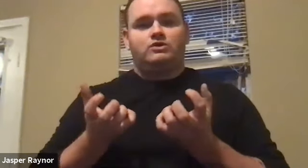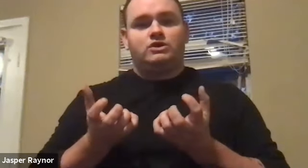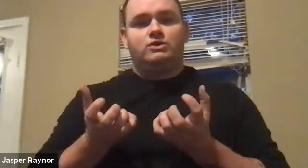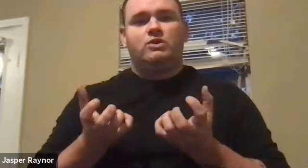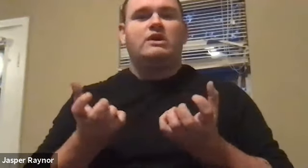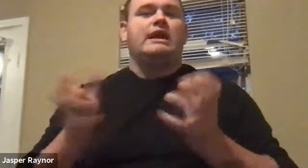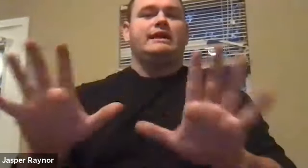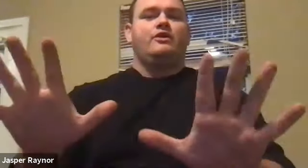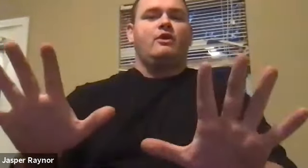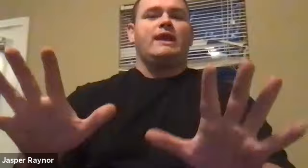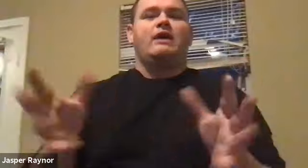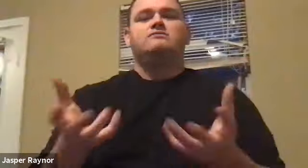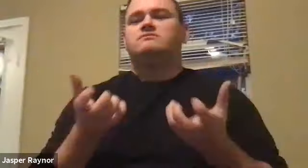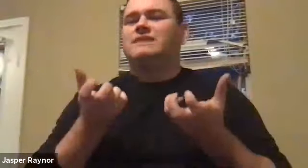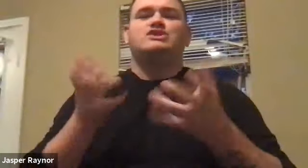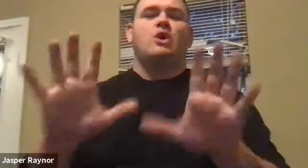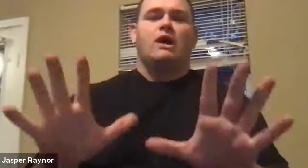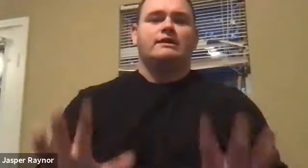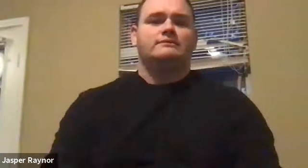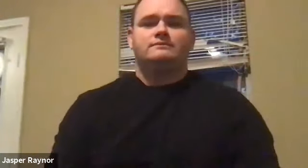to you, and then you throw it out. I don't want it.